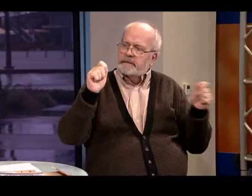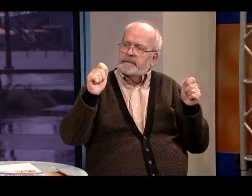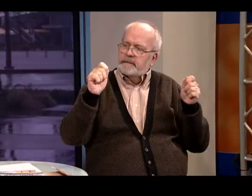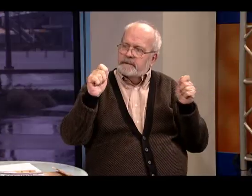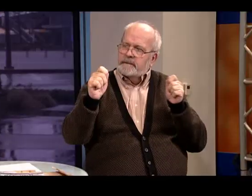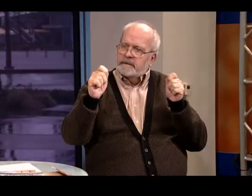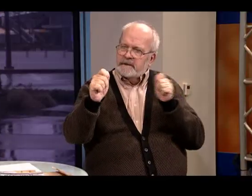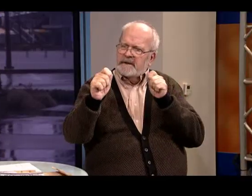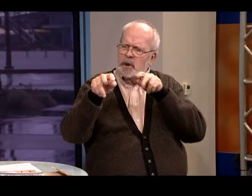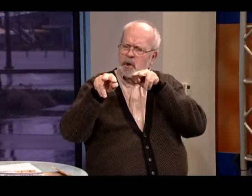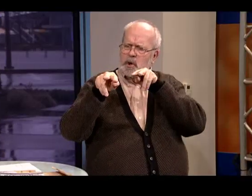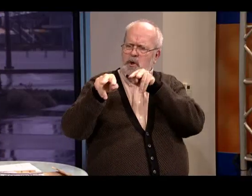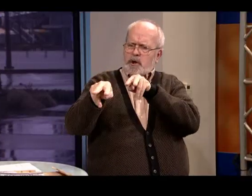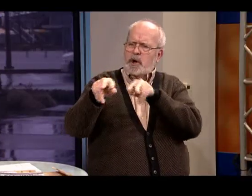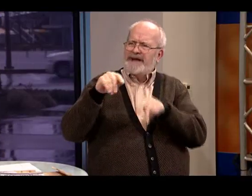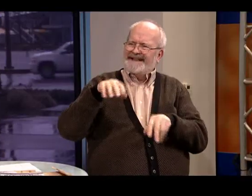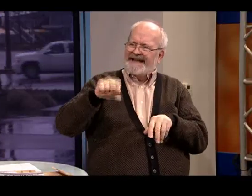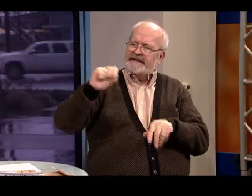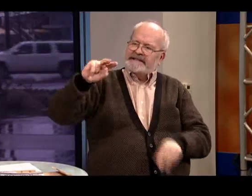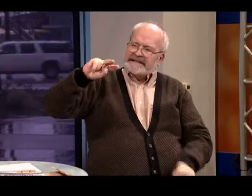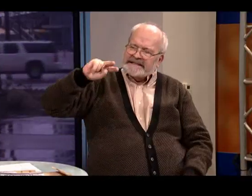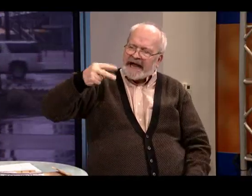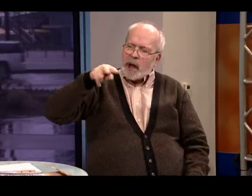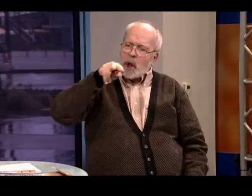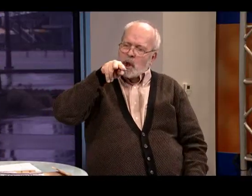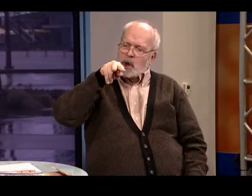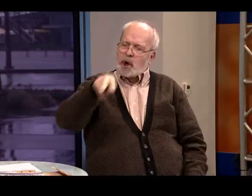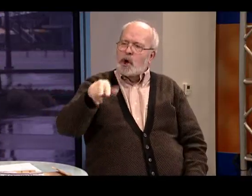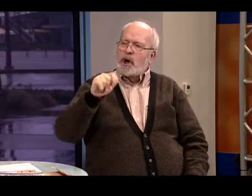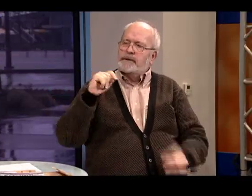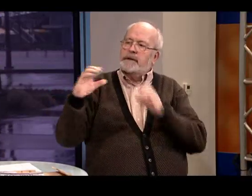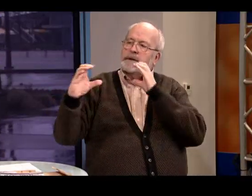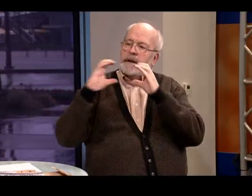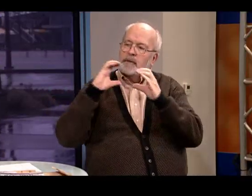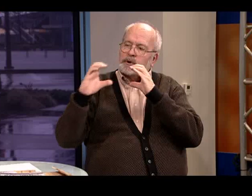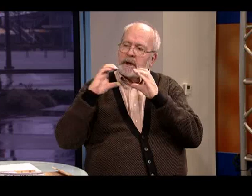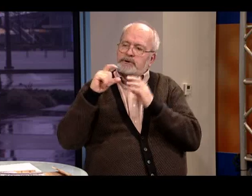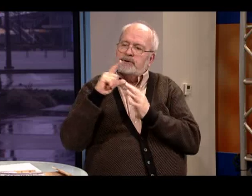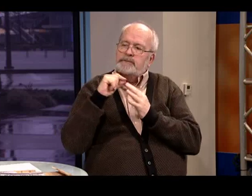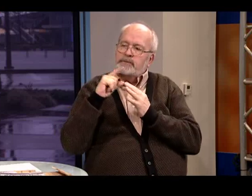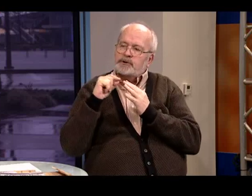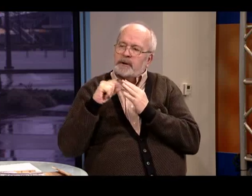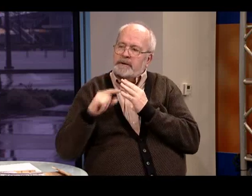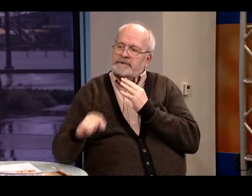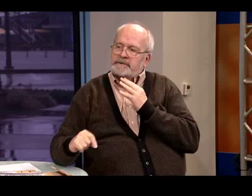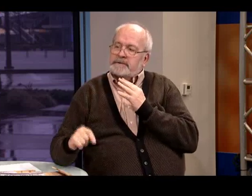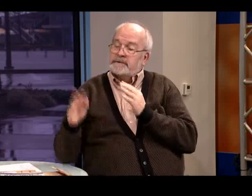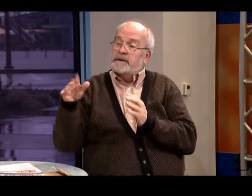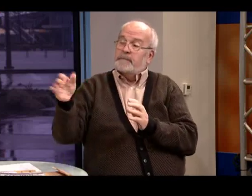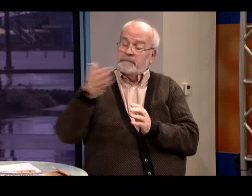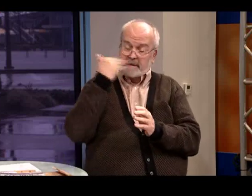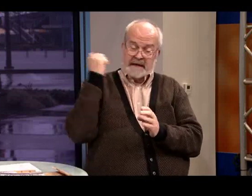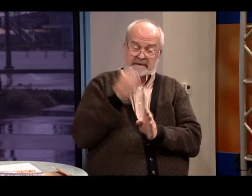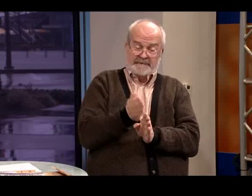some things. And we're now seeing those changes. And we're now taking a second look at communication